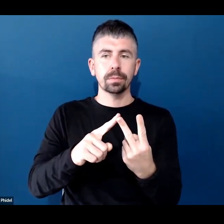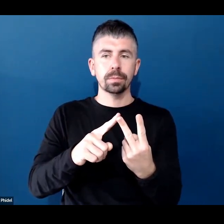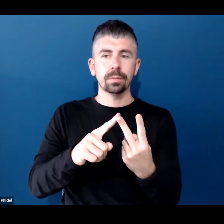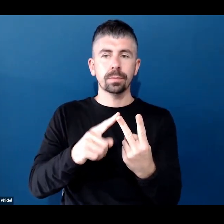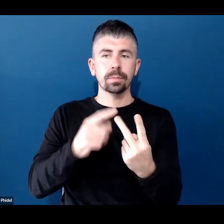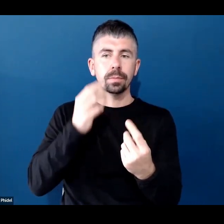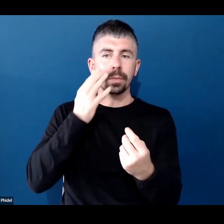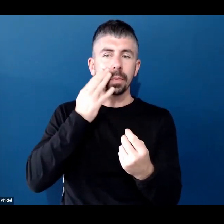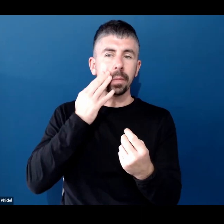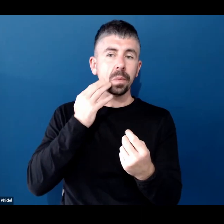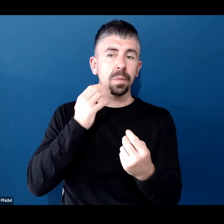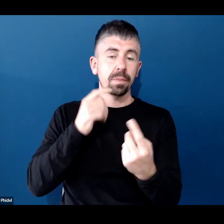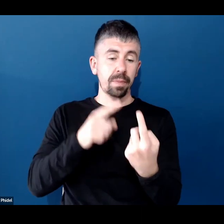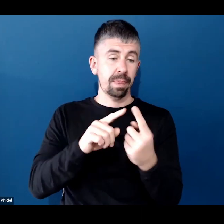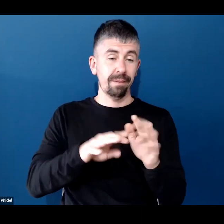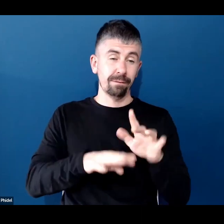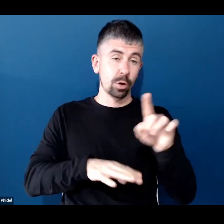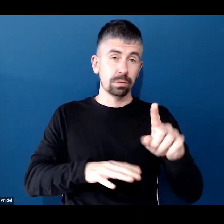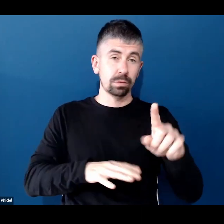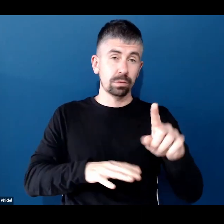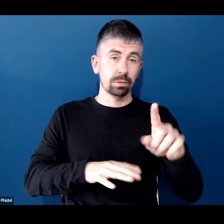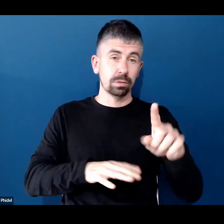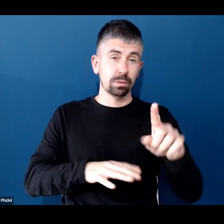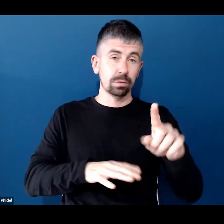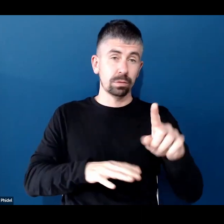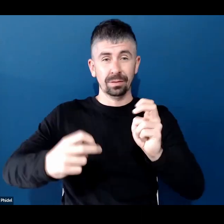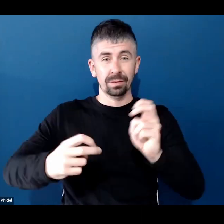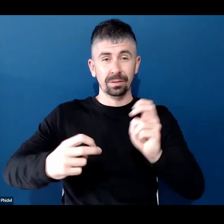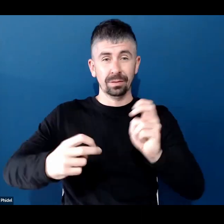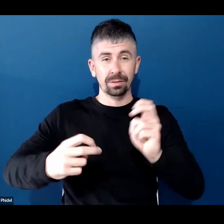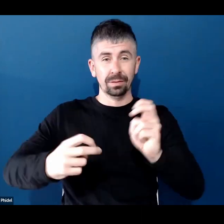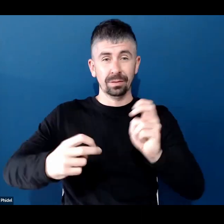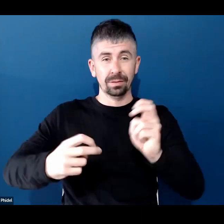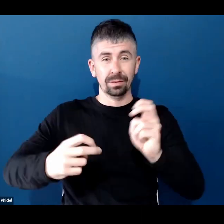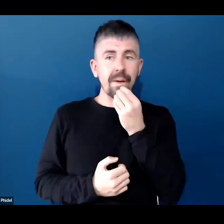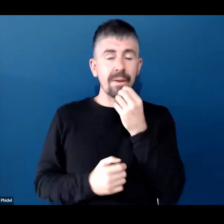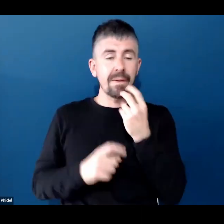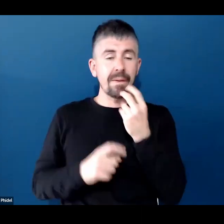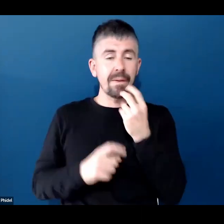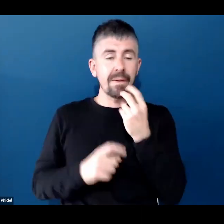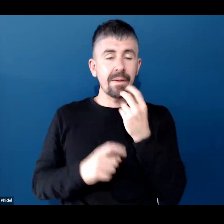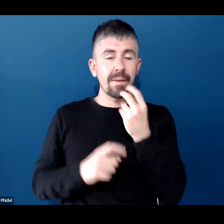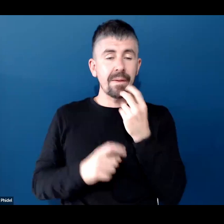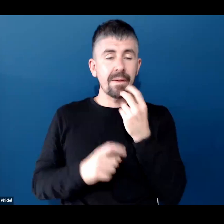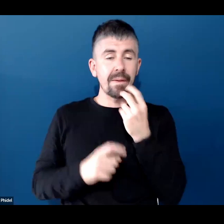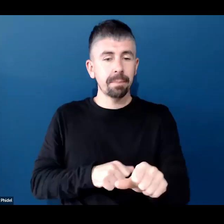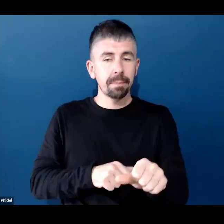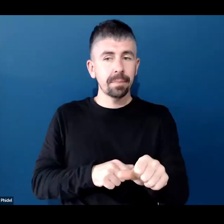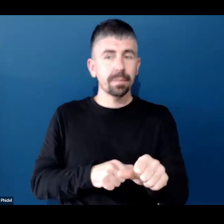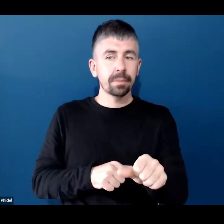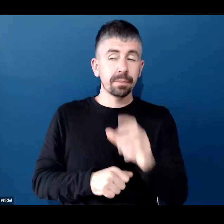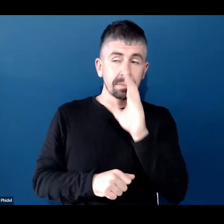like end of the discussion. I've never debated someone that went over that step. The second step is to be like, guys,